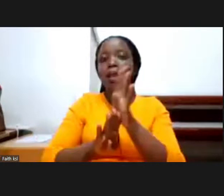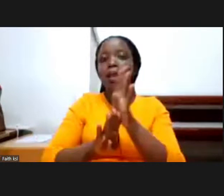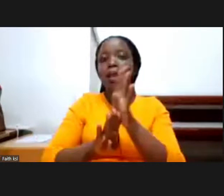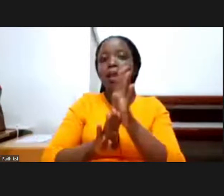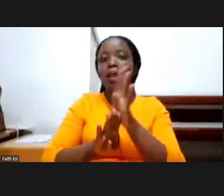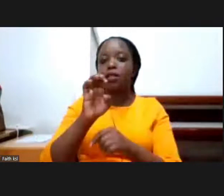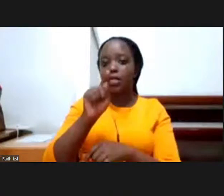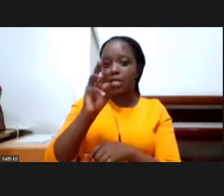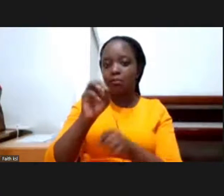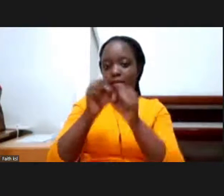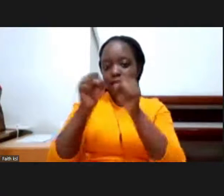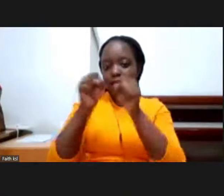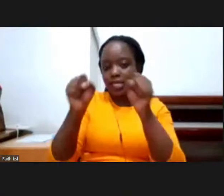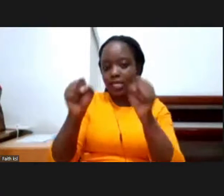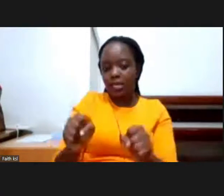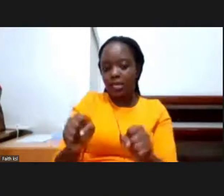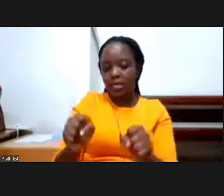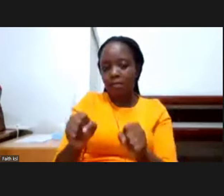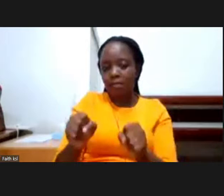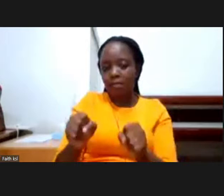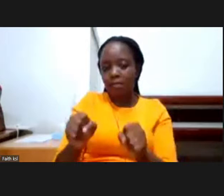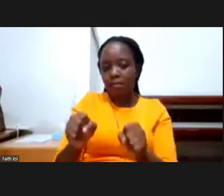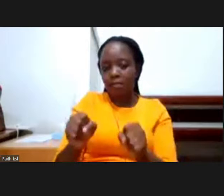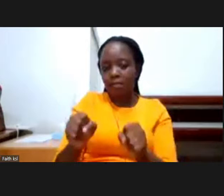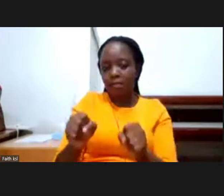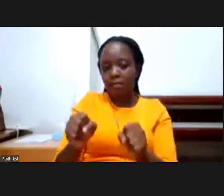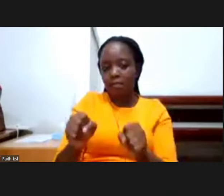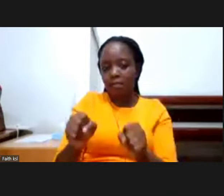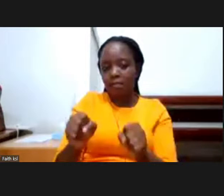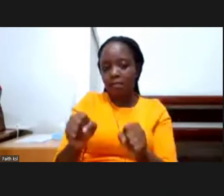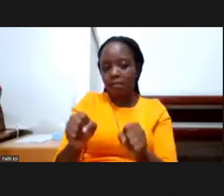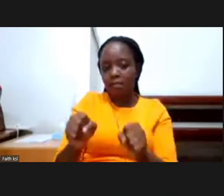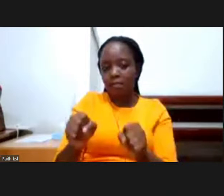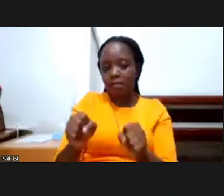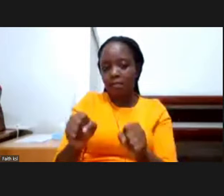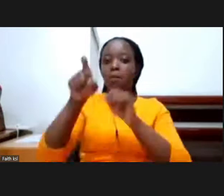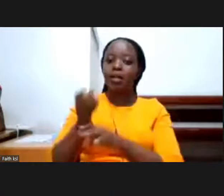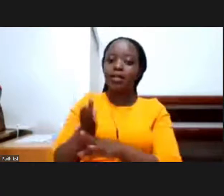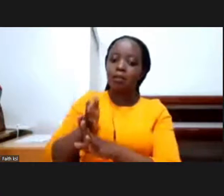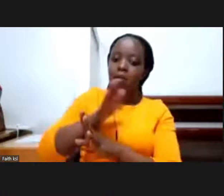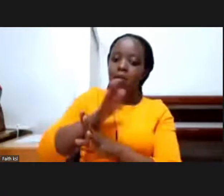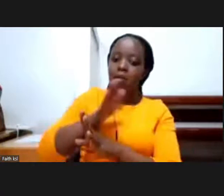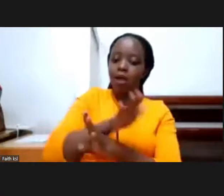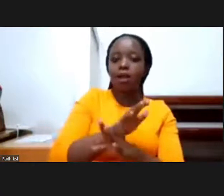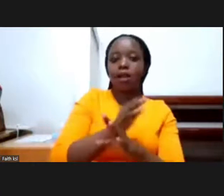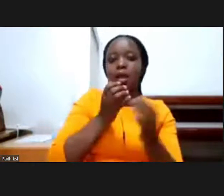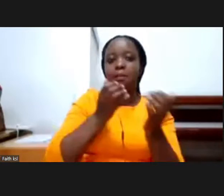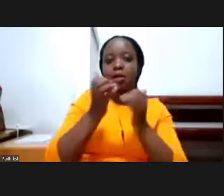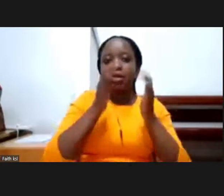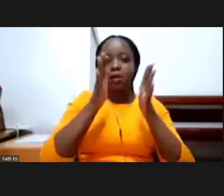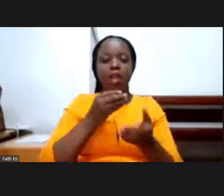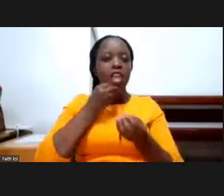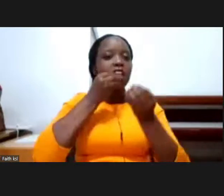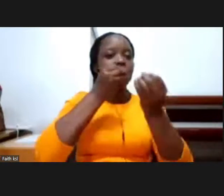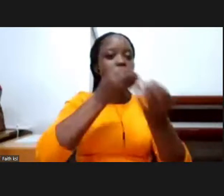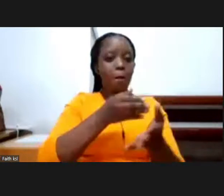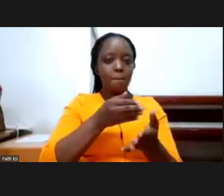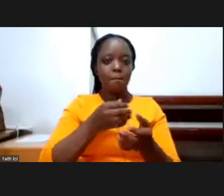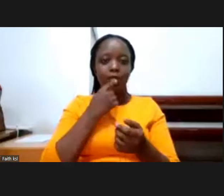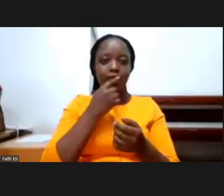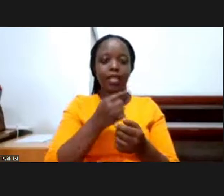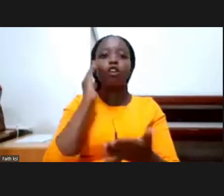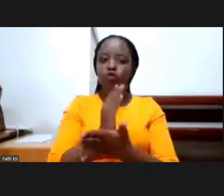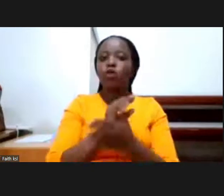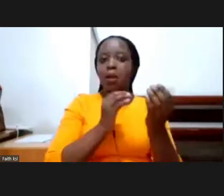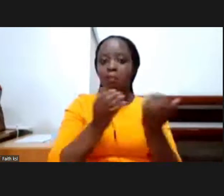just inform them that indeed it was transmitted, but the PIN was captured from their billing system. That is why it's not being